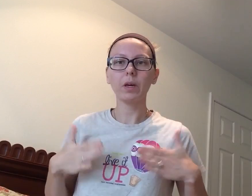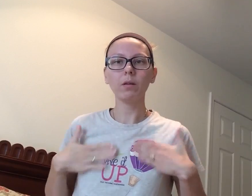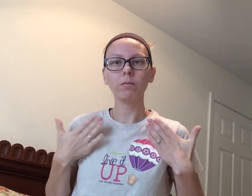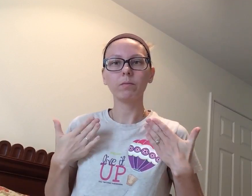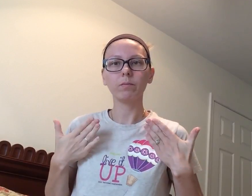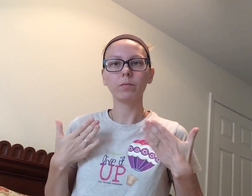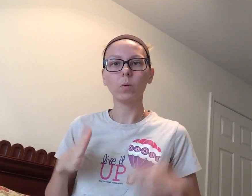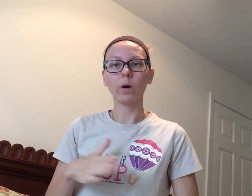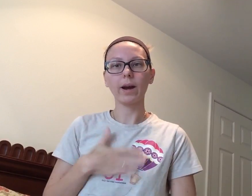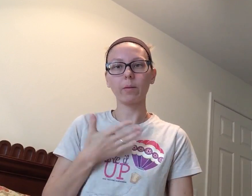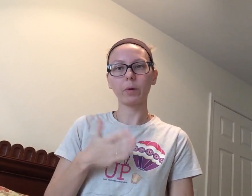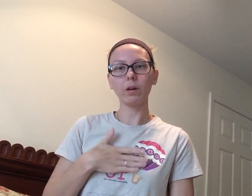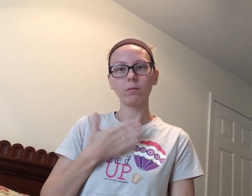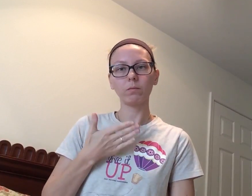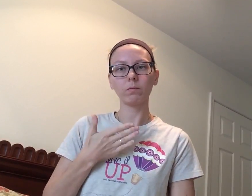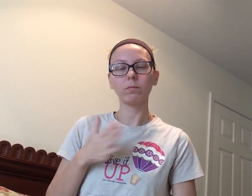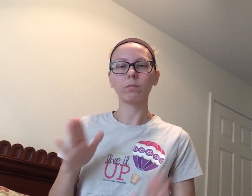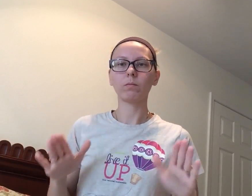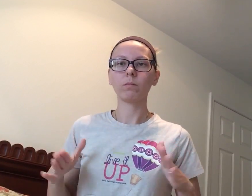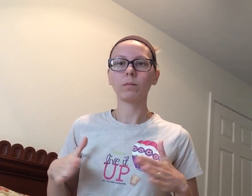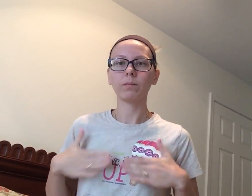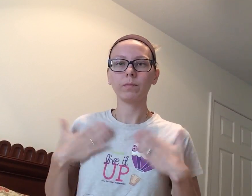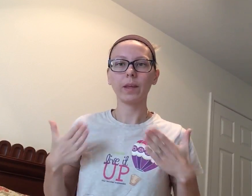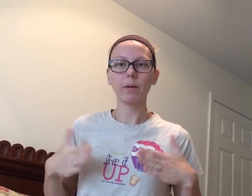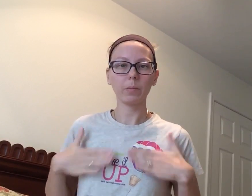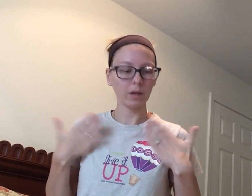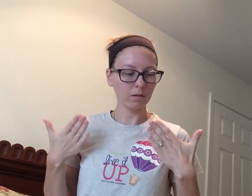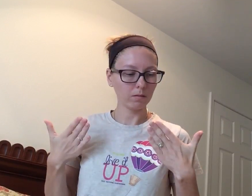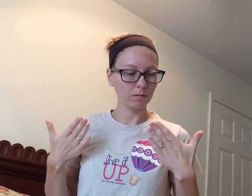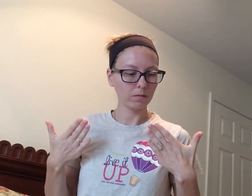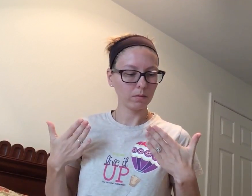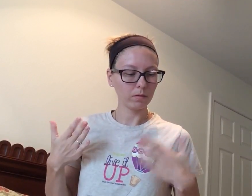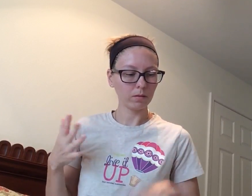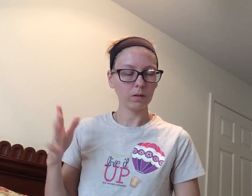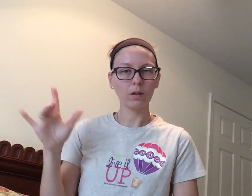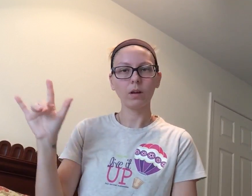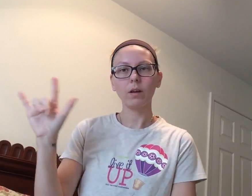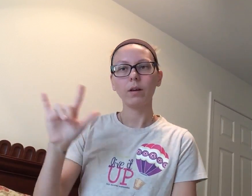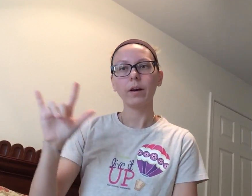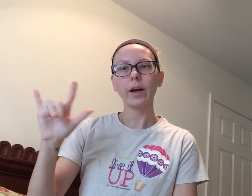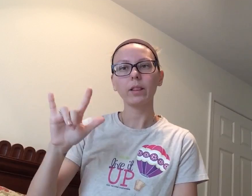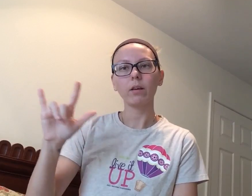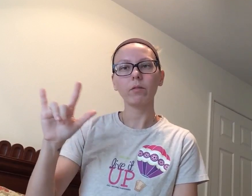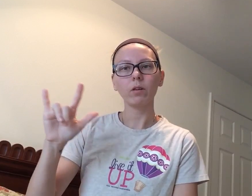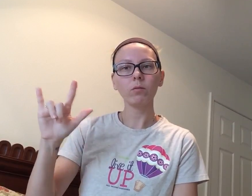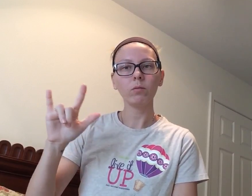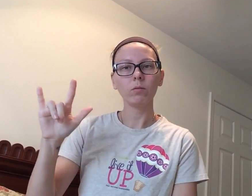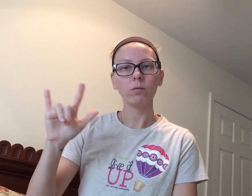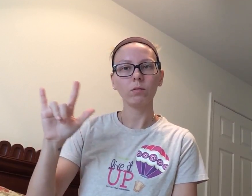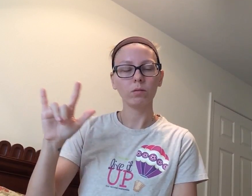happy or happy, happy. I love you.